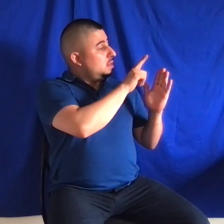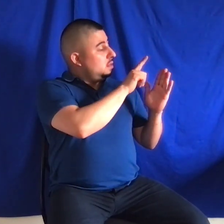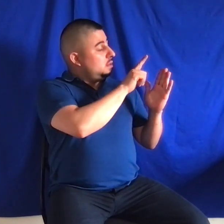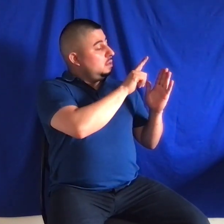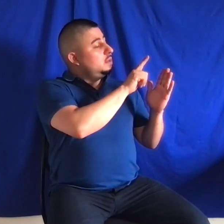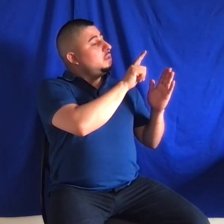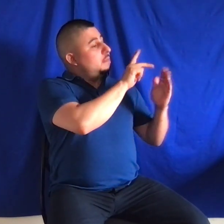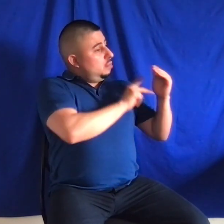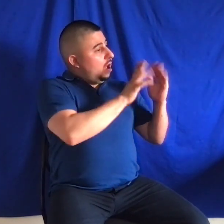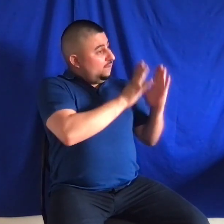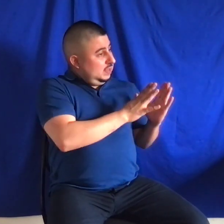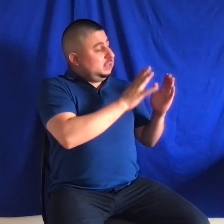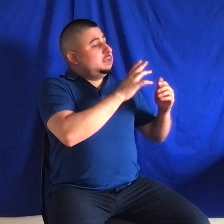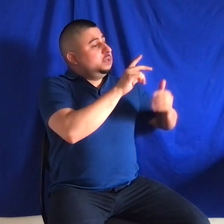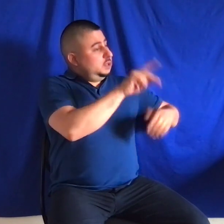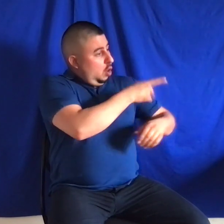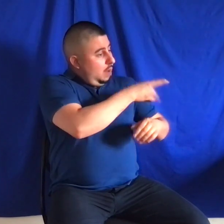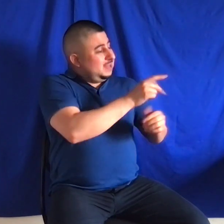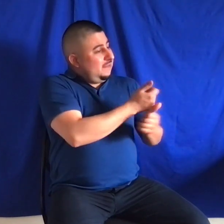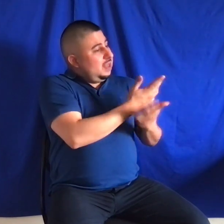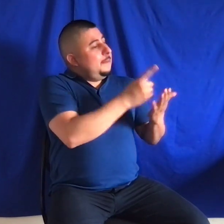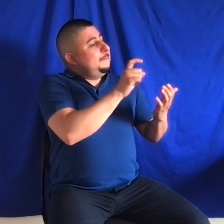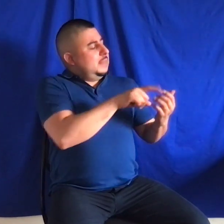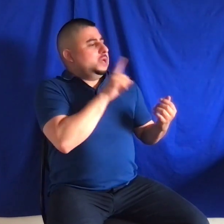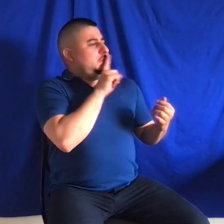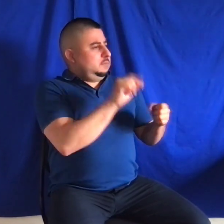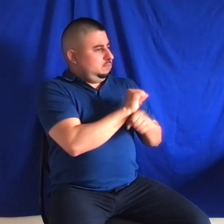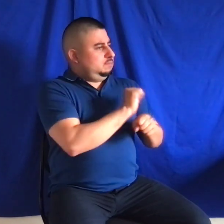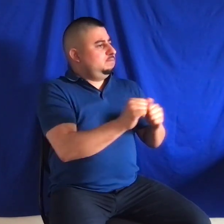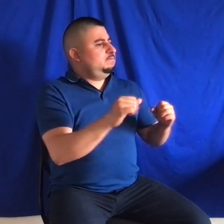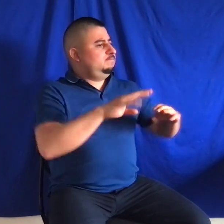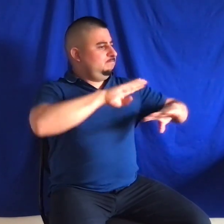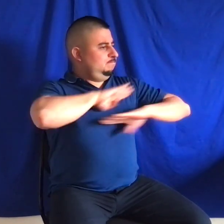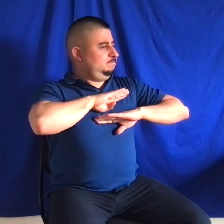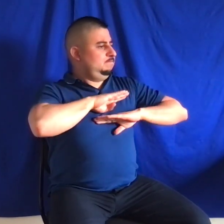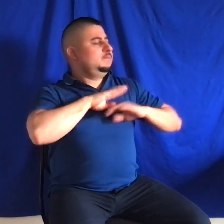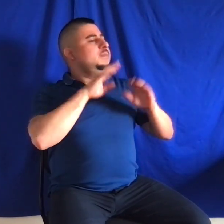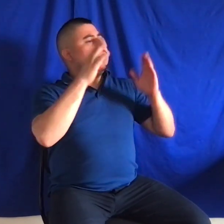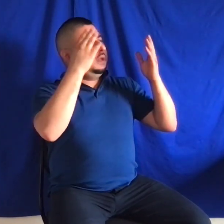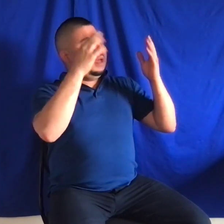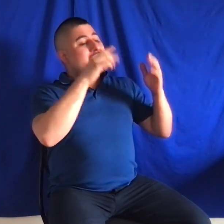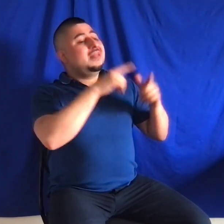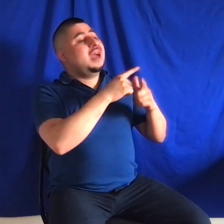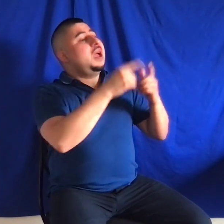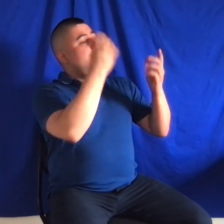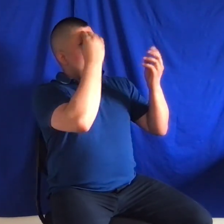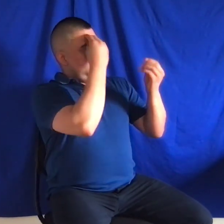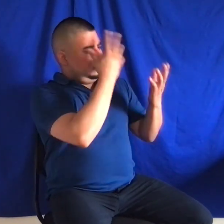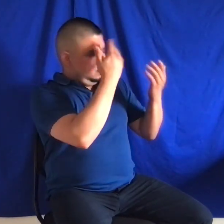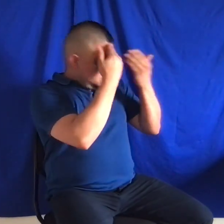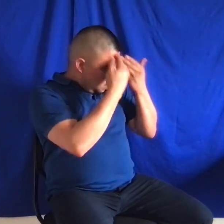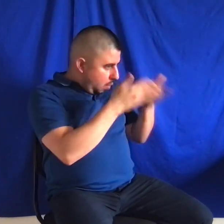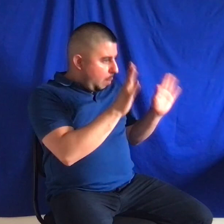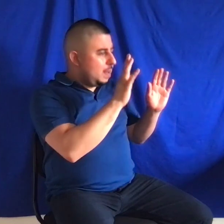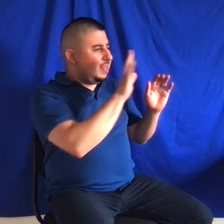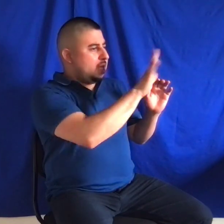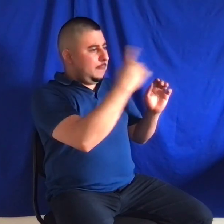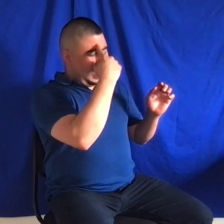must be fulfilled. Then he opened their minds to understand the scriptures. And he said to them, Thus it is